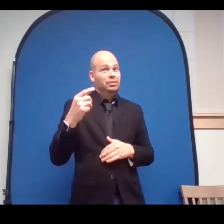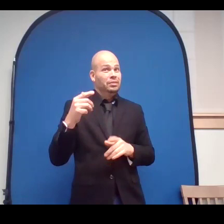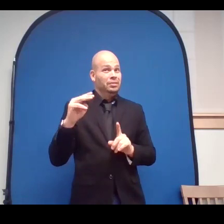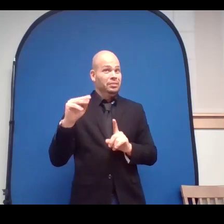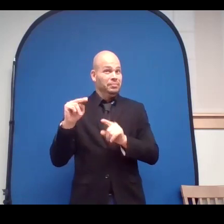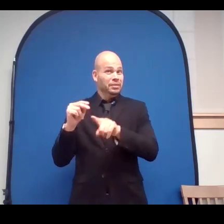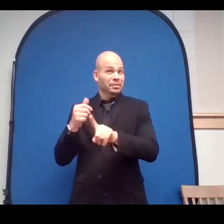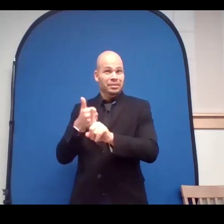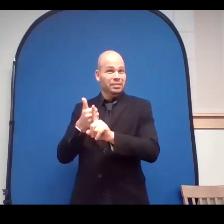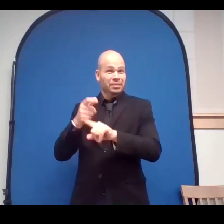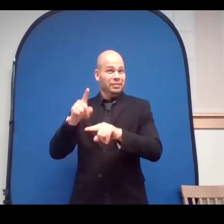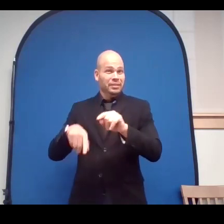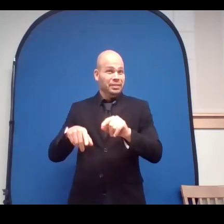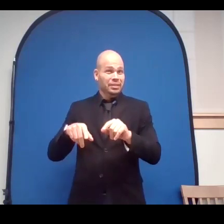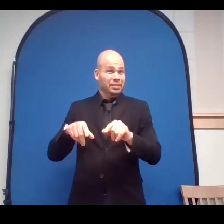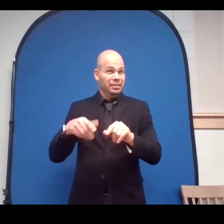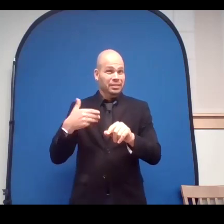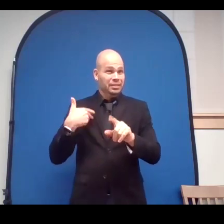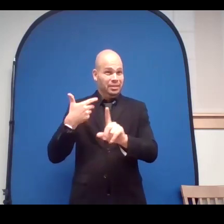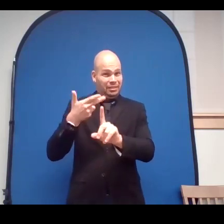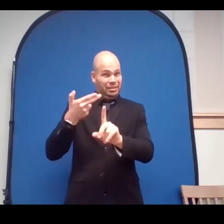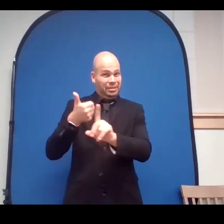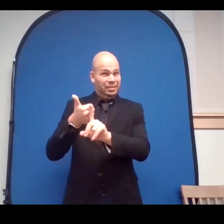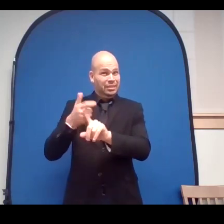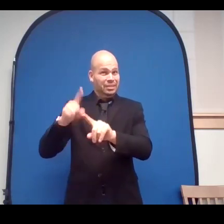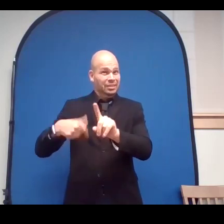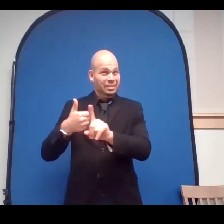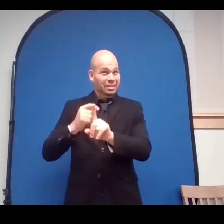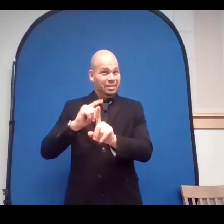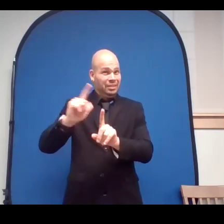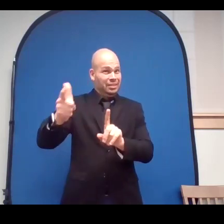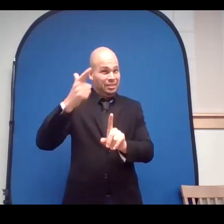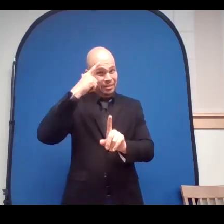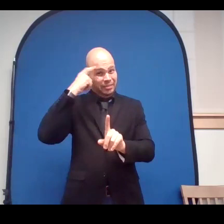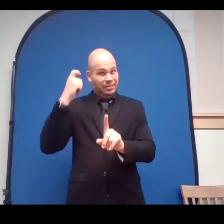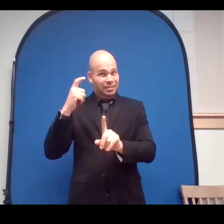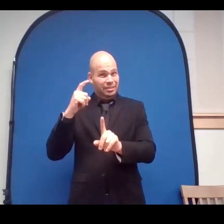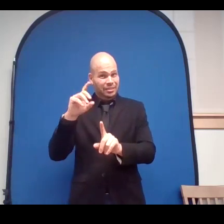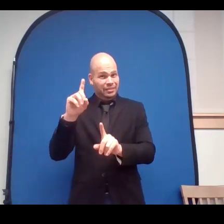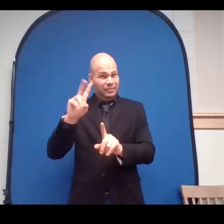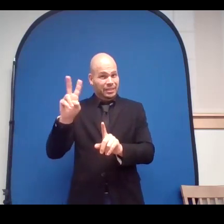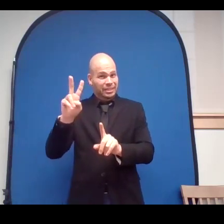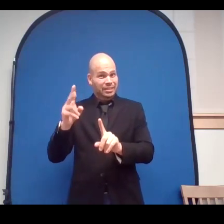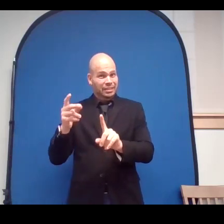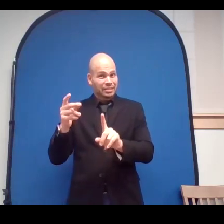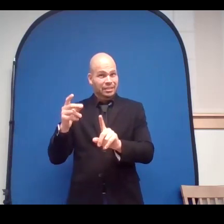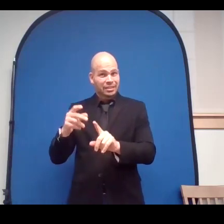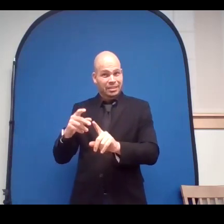correct? Correct. Because of a domestic violence conviction? Yes,